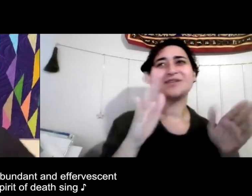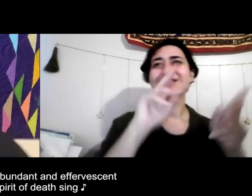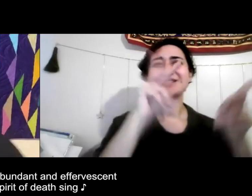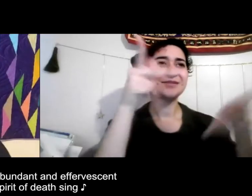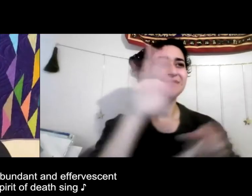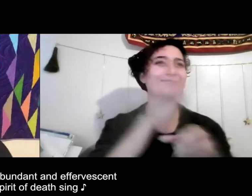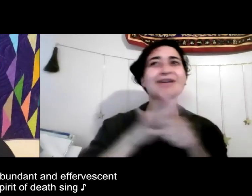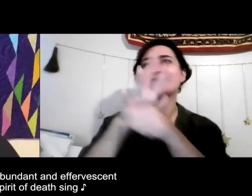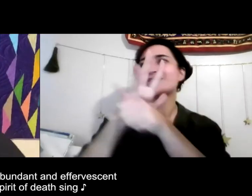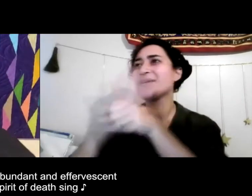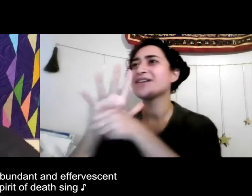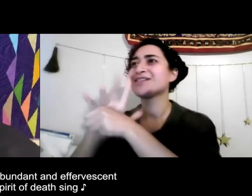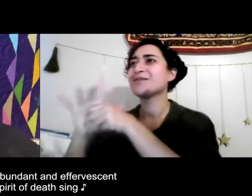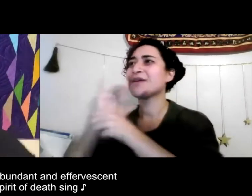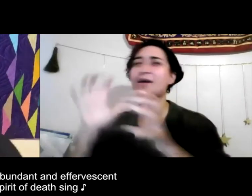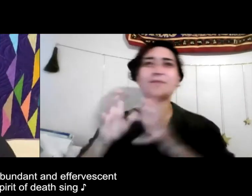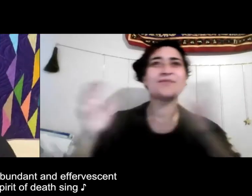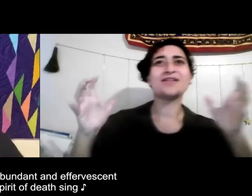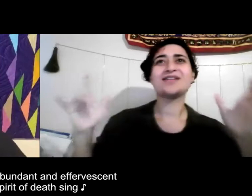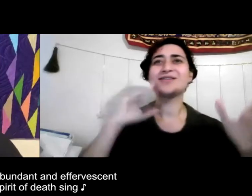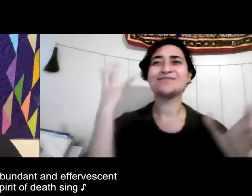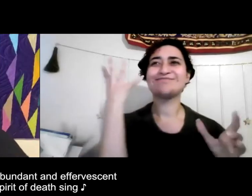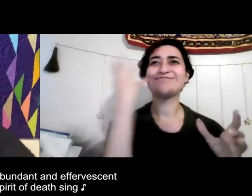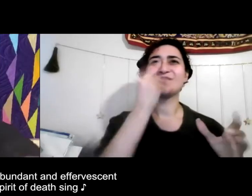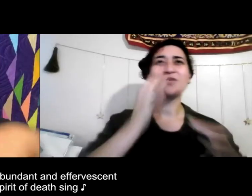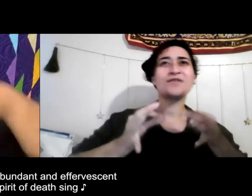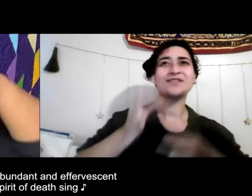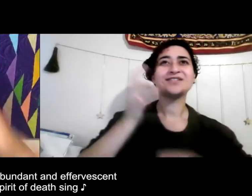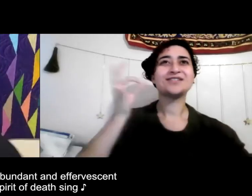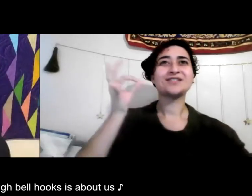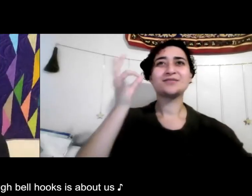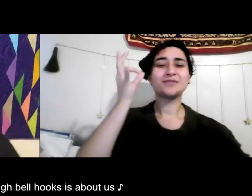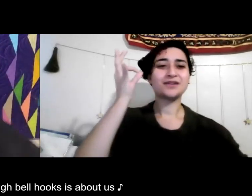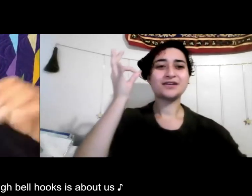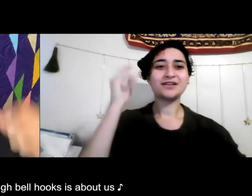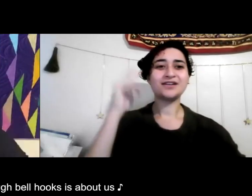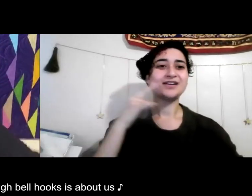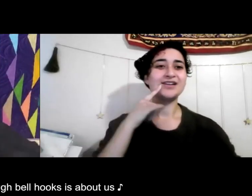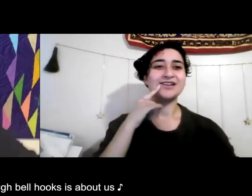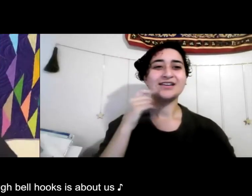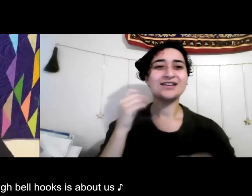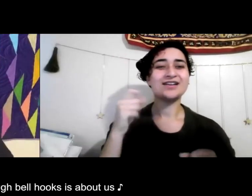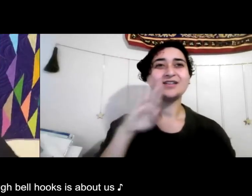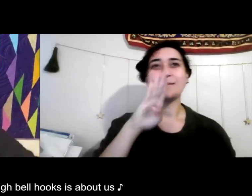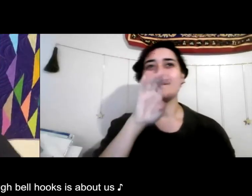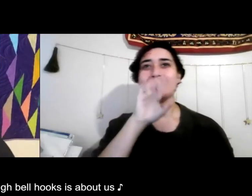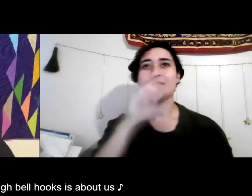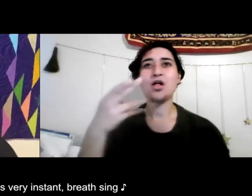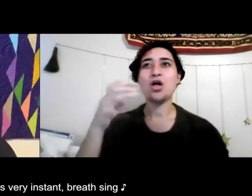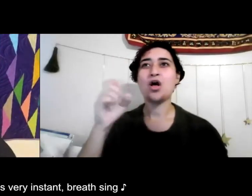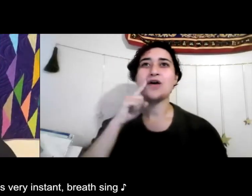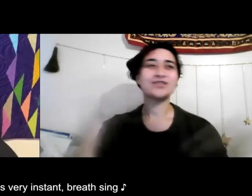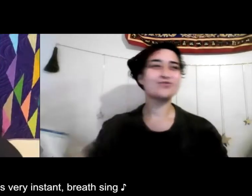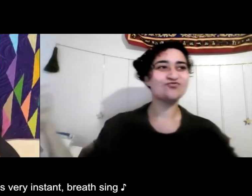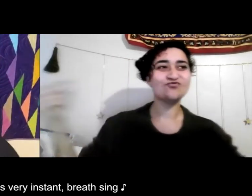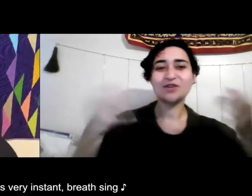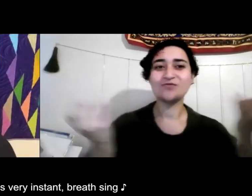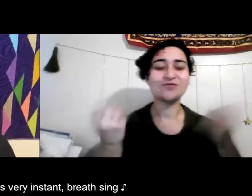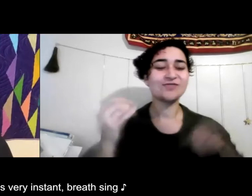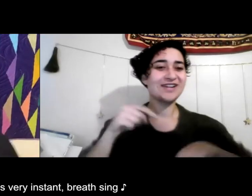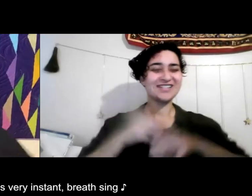this abundant and effervescent spirit of dancing, as though bell hooks is about us right this very